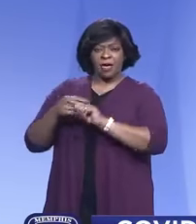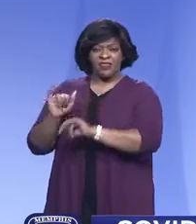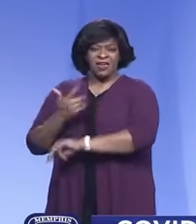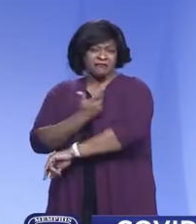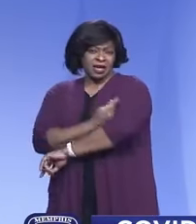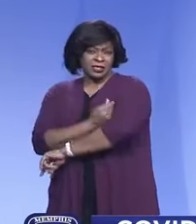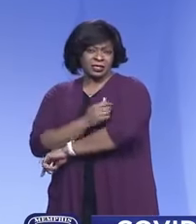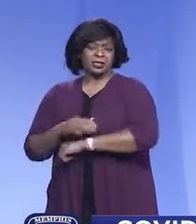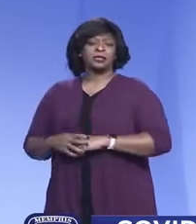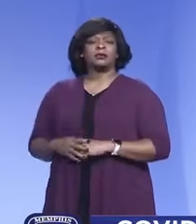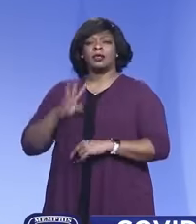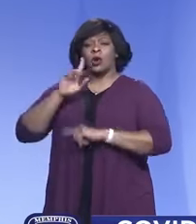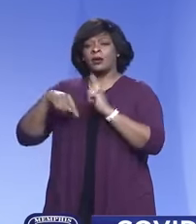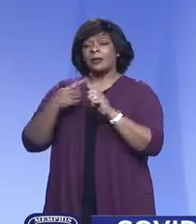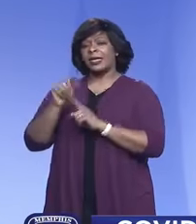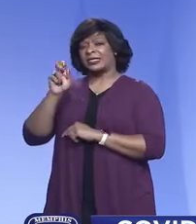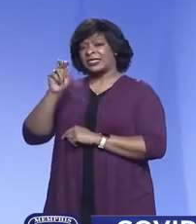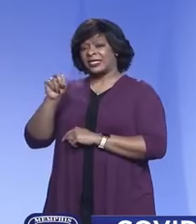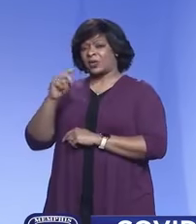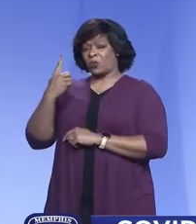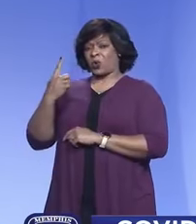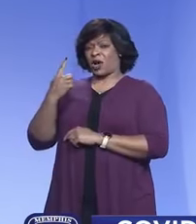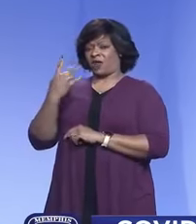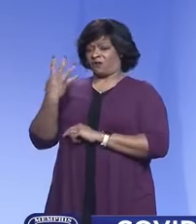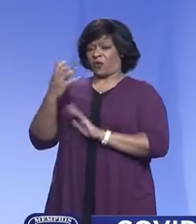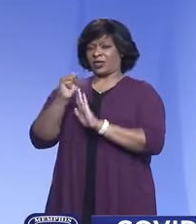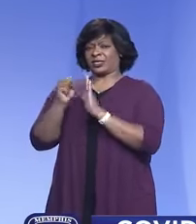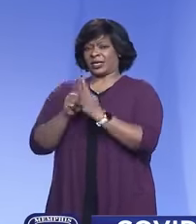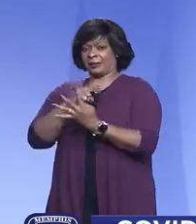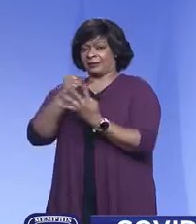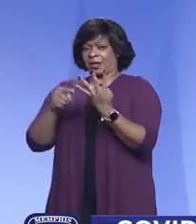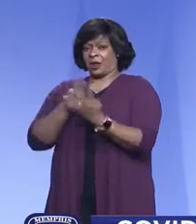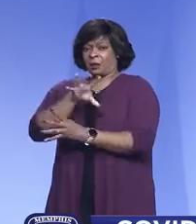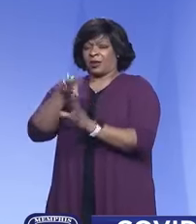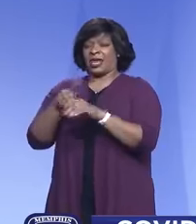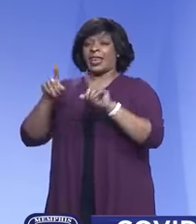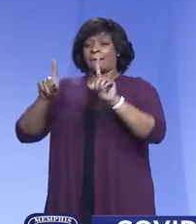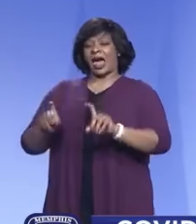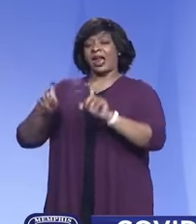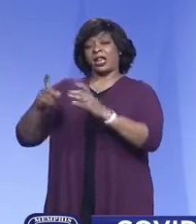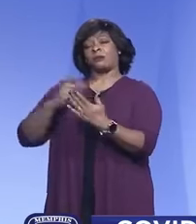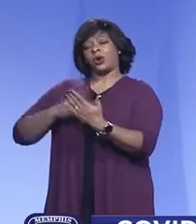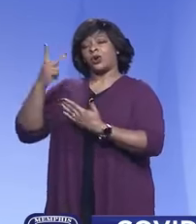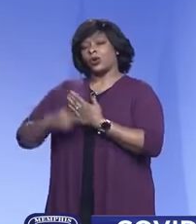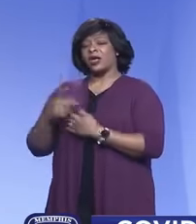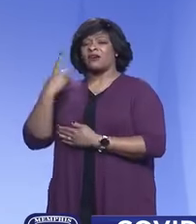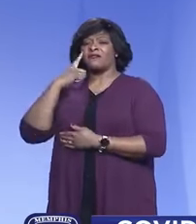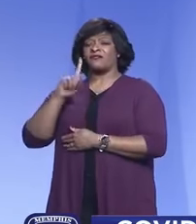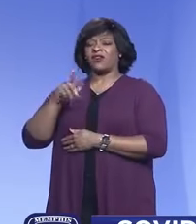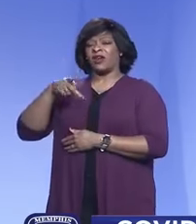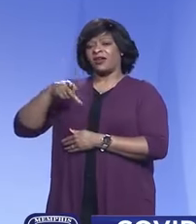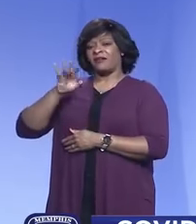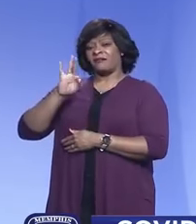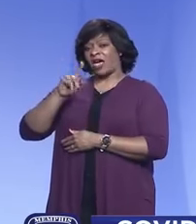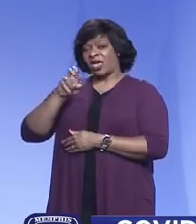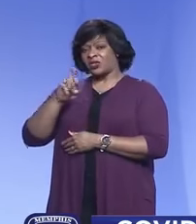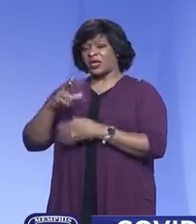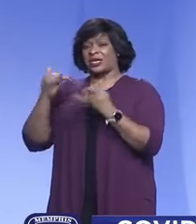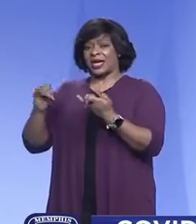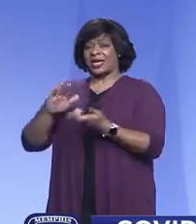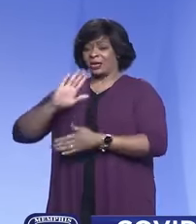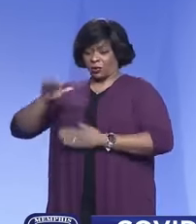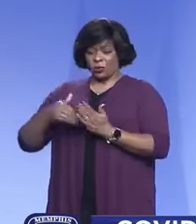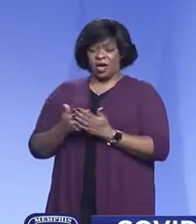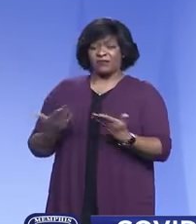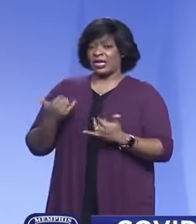vaccine, we spoke about Tennessee being one of 4 states to participate in this pilot program for Pfizer. Now that it's going to be coming here, are